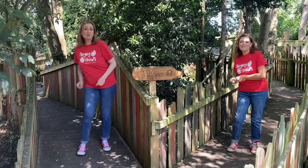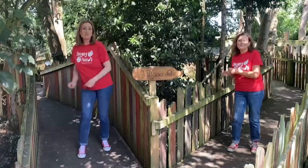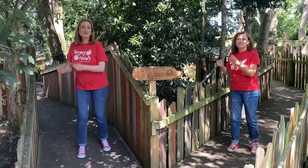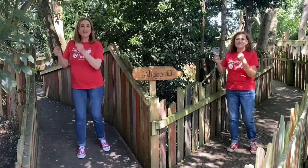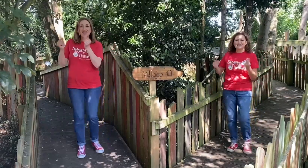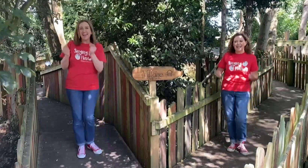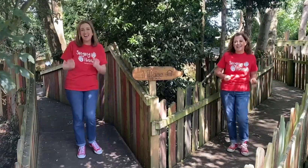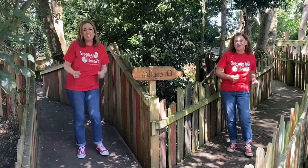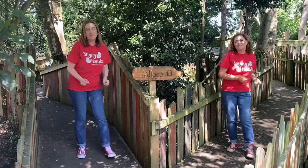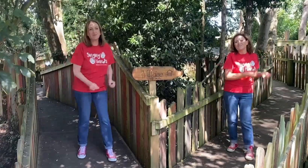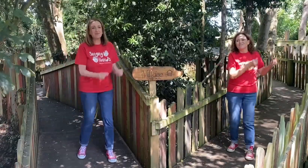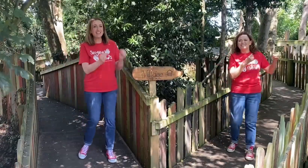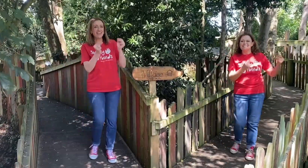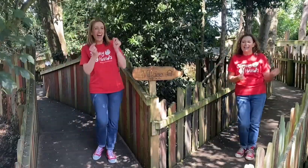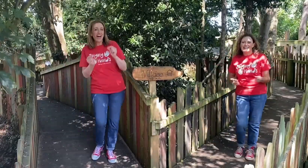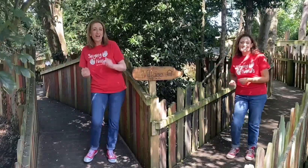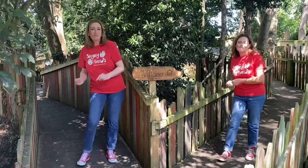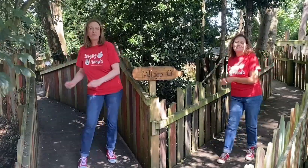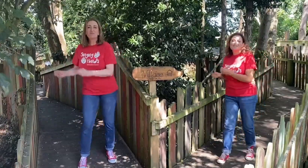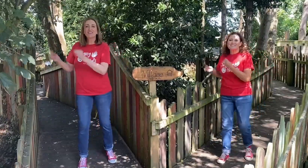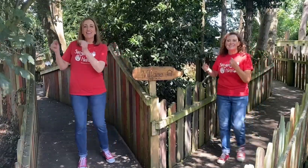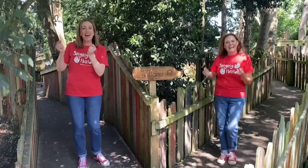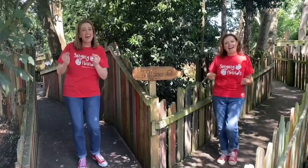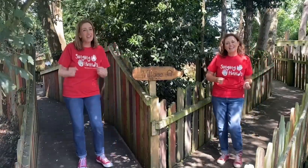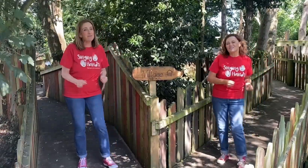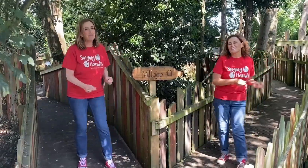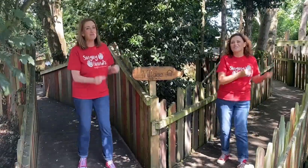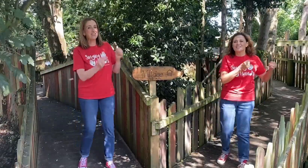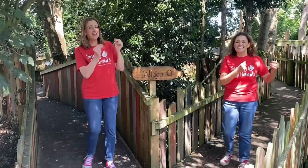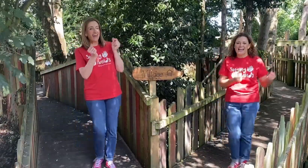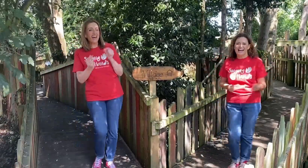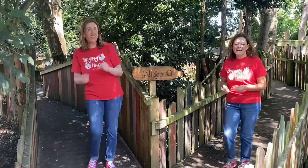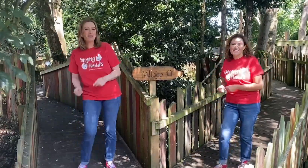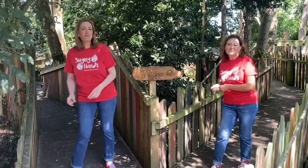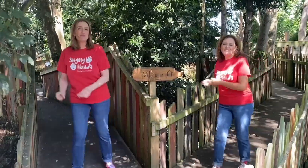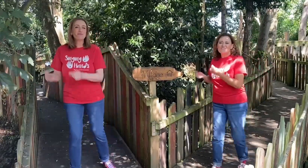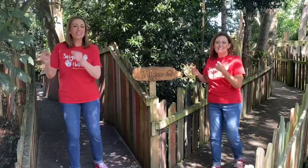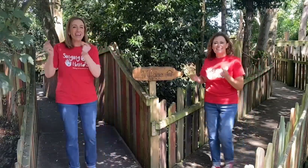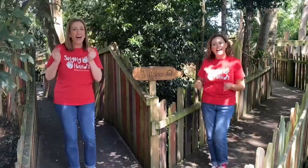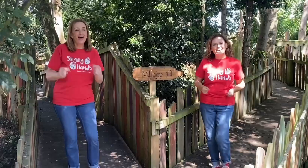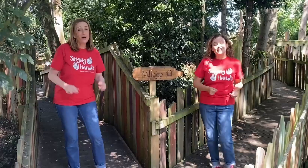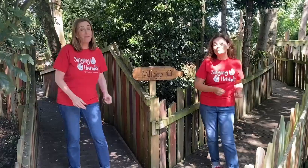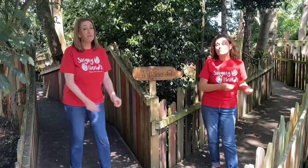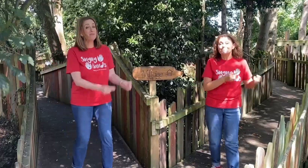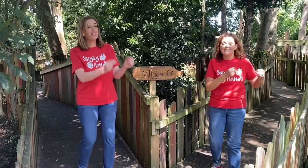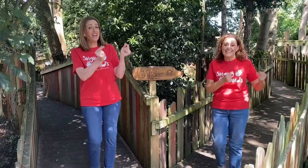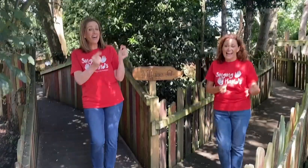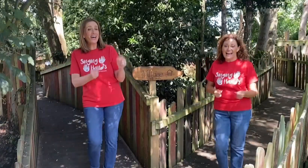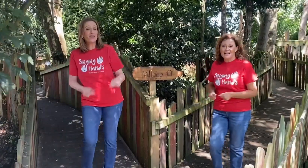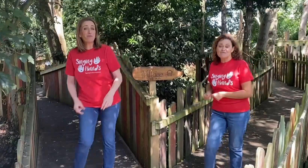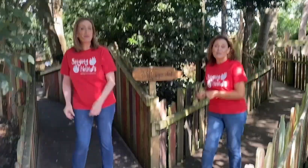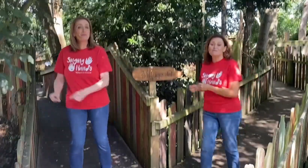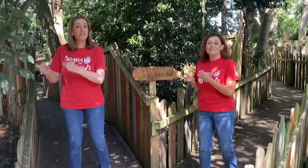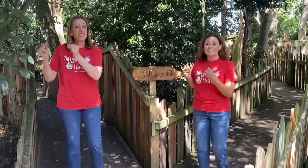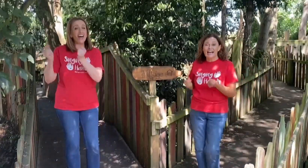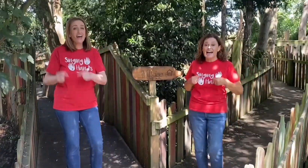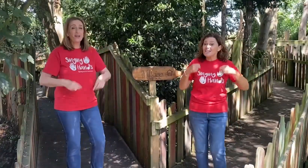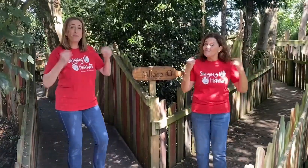boom de-ahh-da, boom de-ahh-da, boom de-ahh-da, boom de-ahh-da, boom de-ahh-da, boom de-ahh-da, boom de-ahh-da, boom.